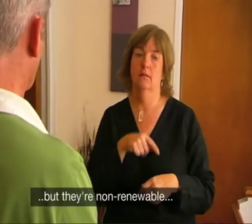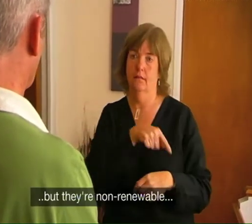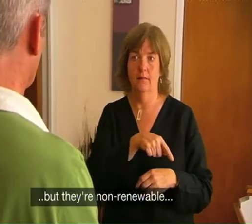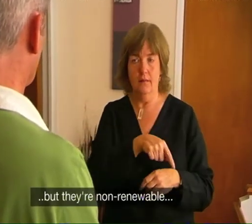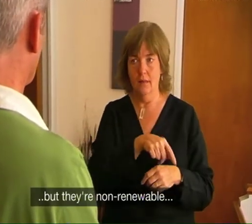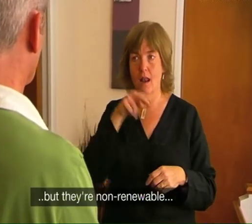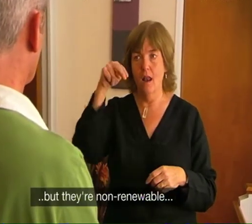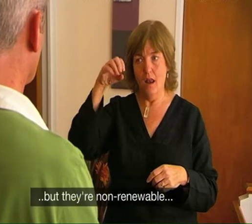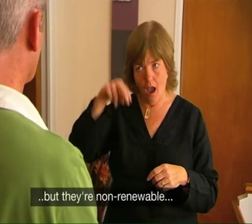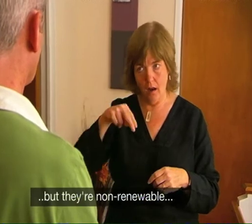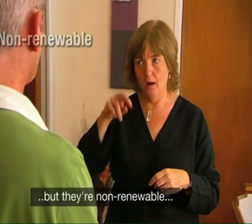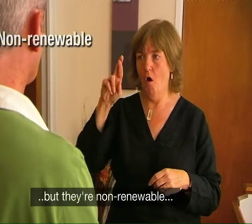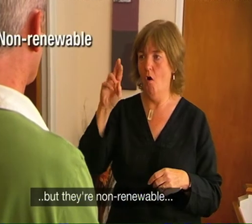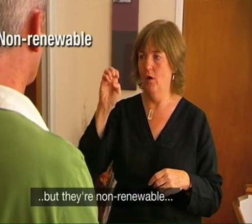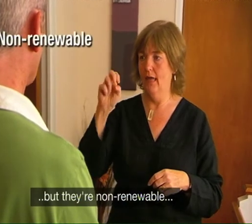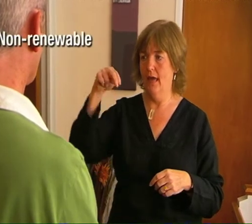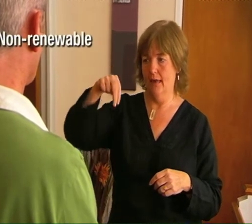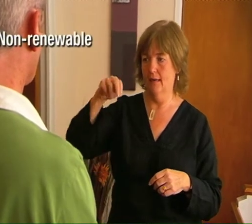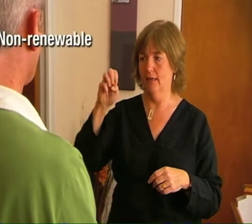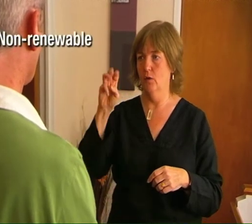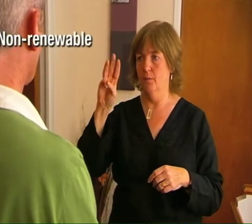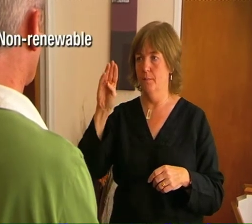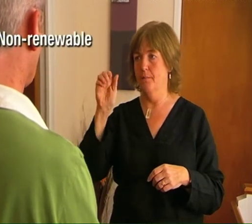but they're not renewable.